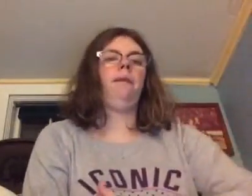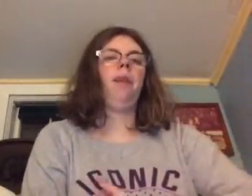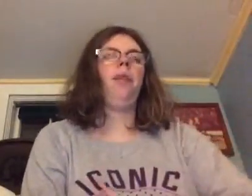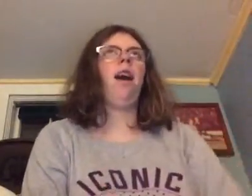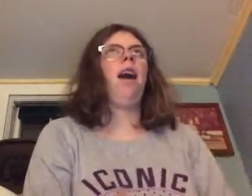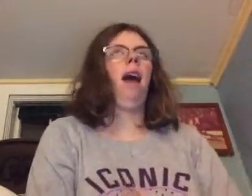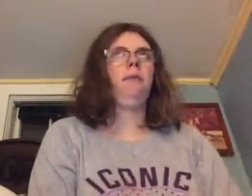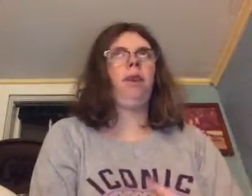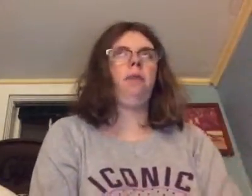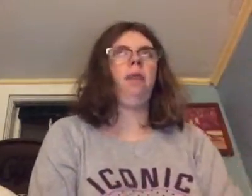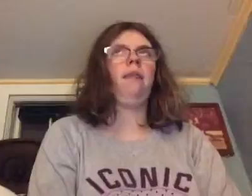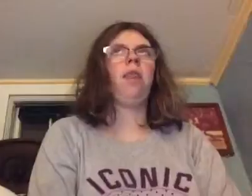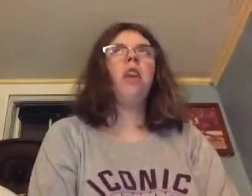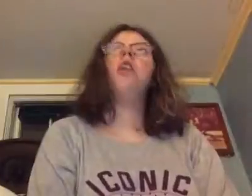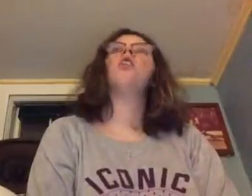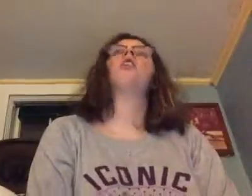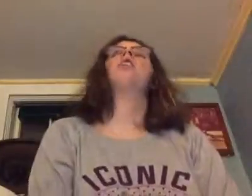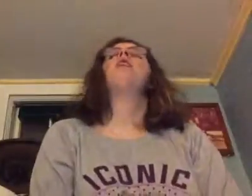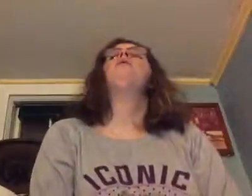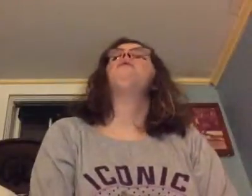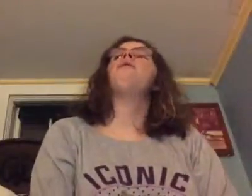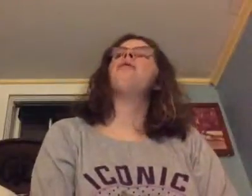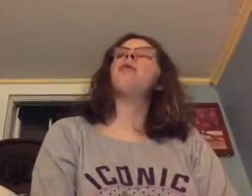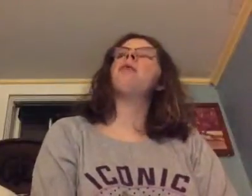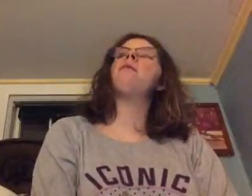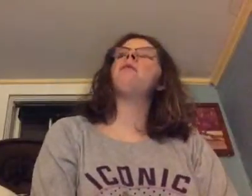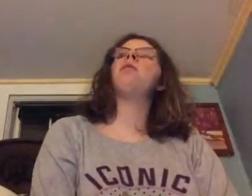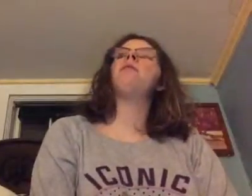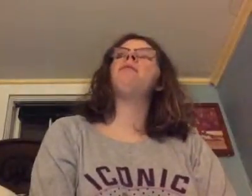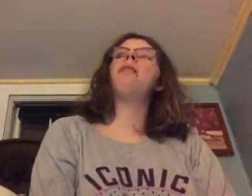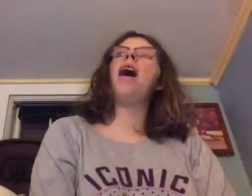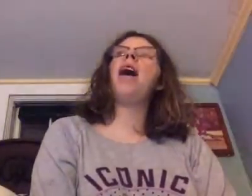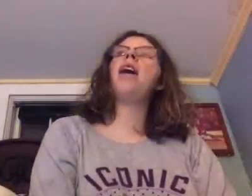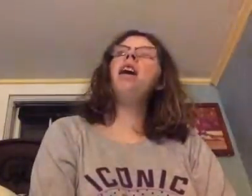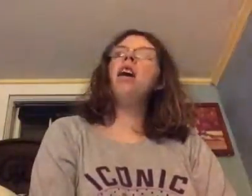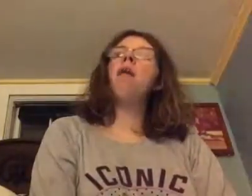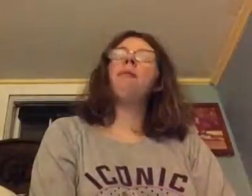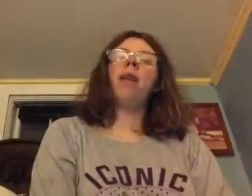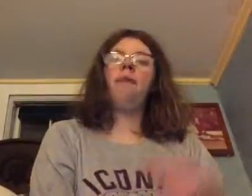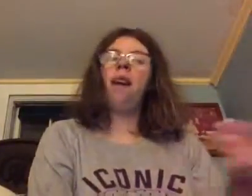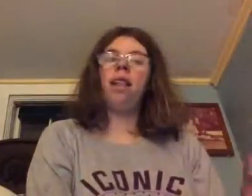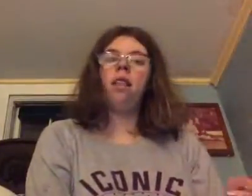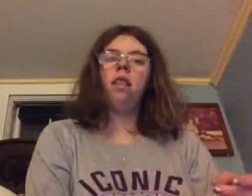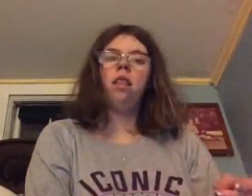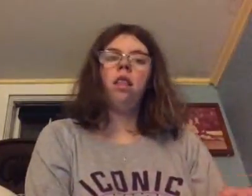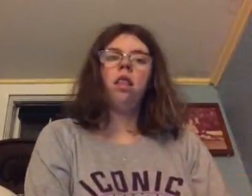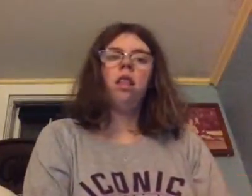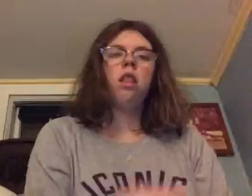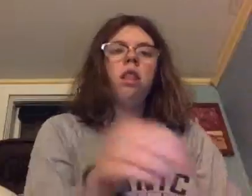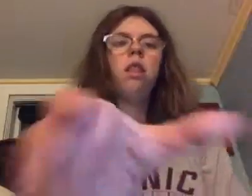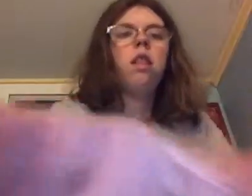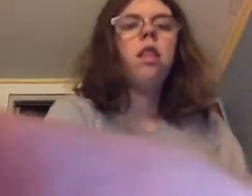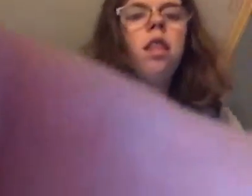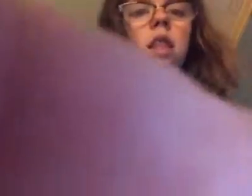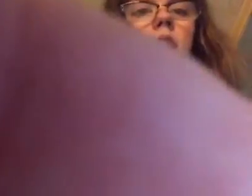11th, halfway through 11th. She said I don't want to be friends with you anymore. She made up a lie, but then I found that UFO that you saw when